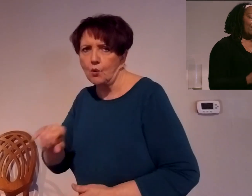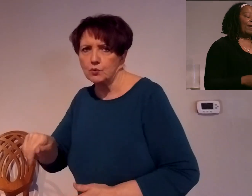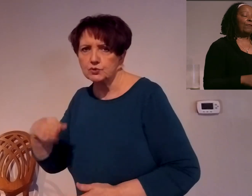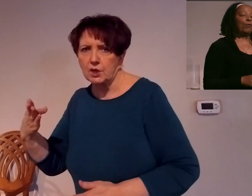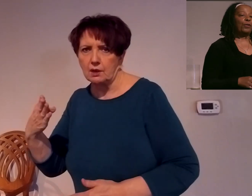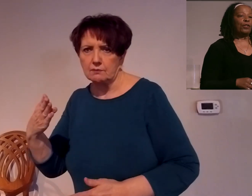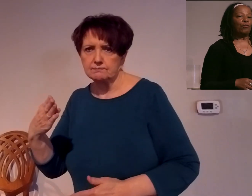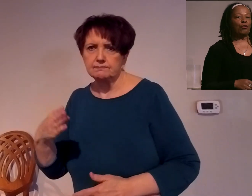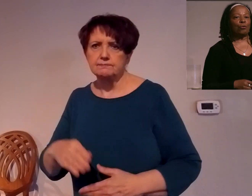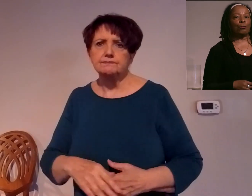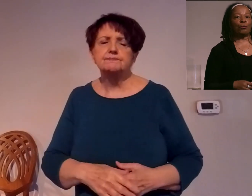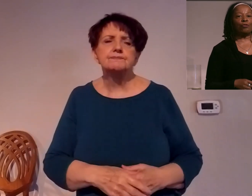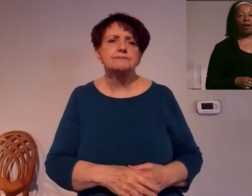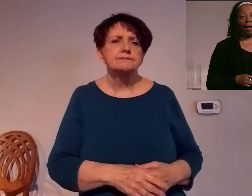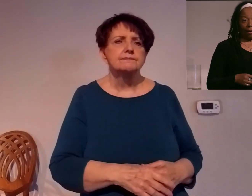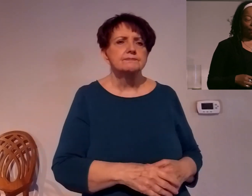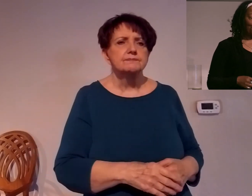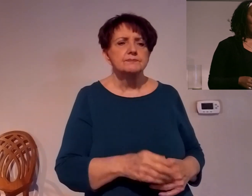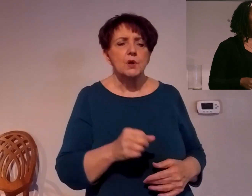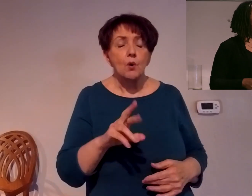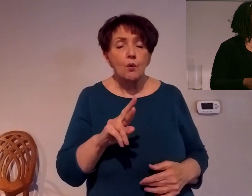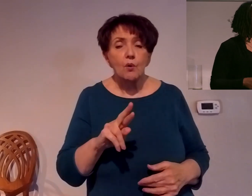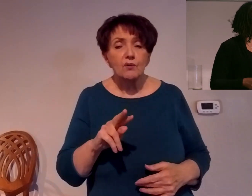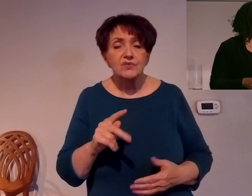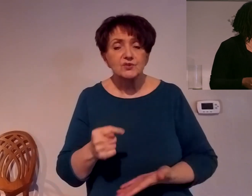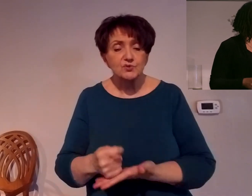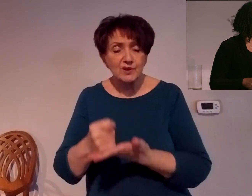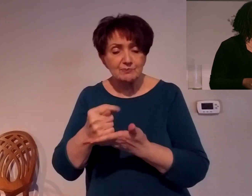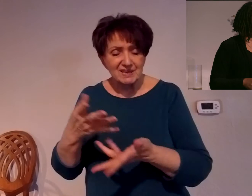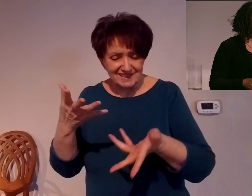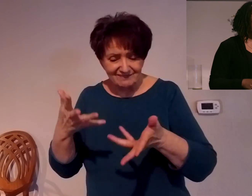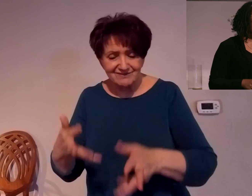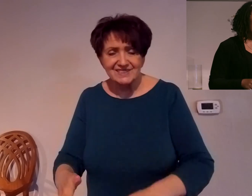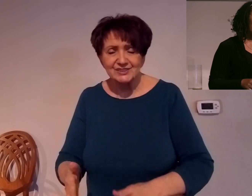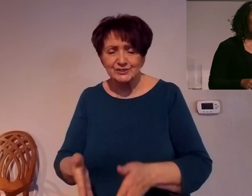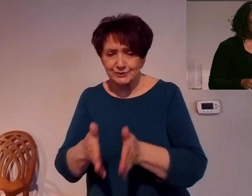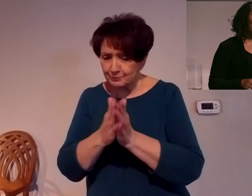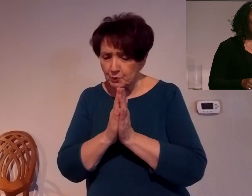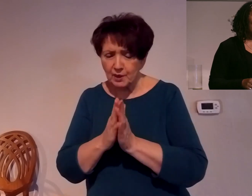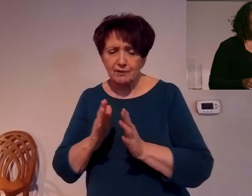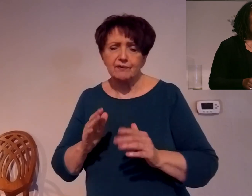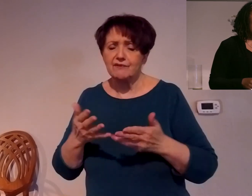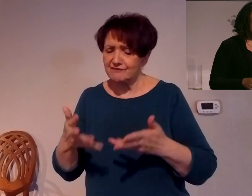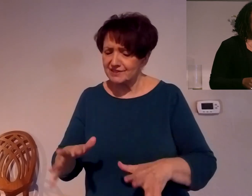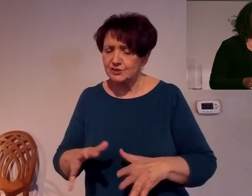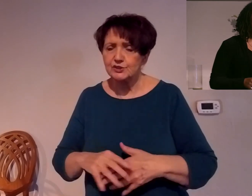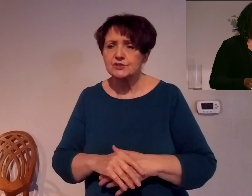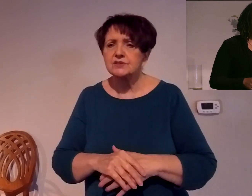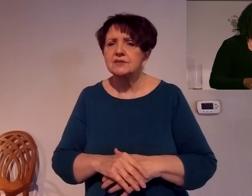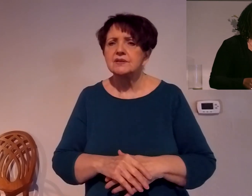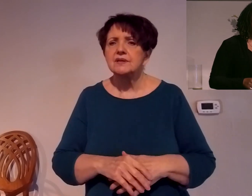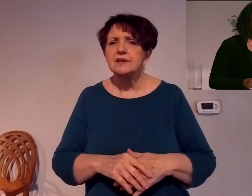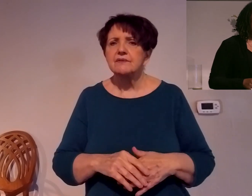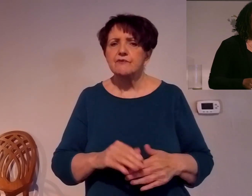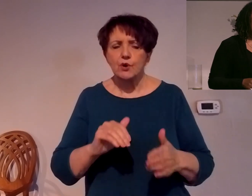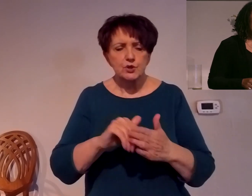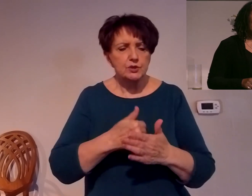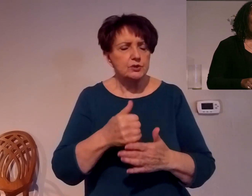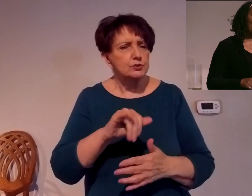my treatment for this new job, this new employment situation. And